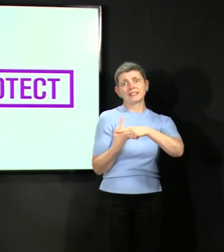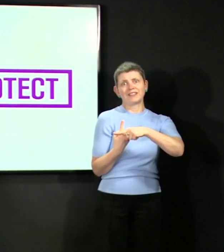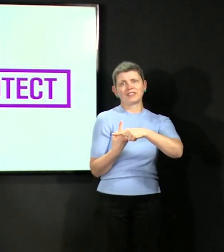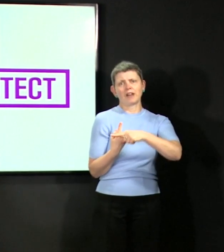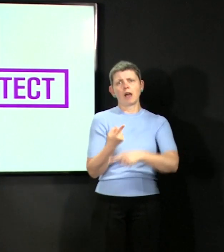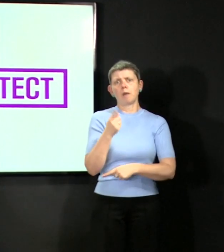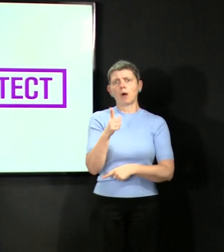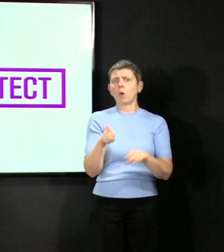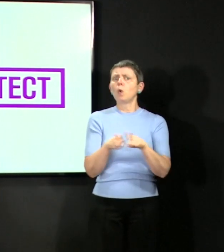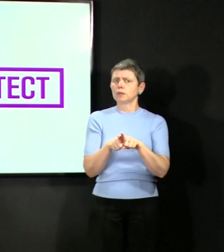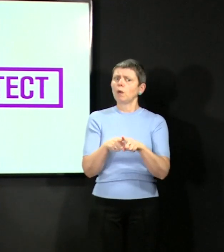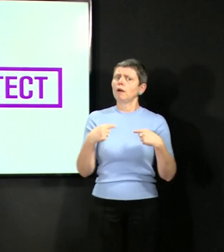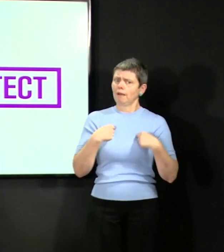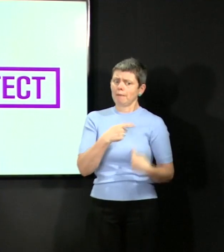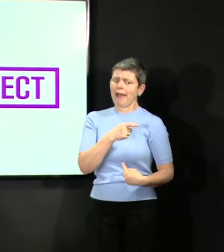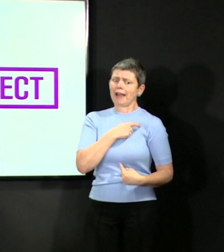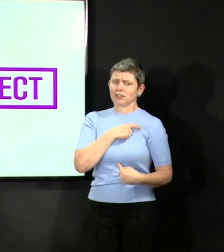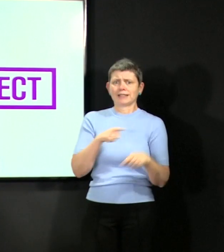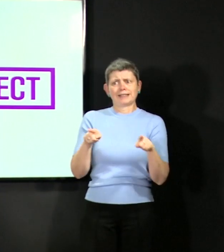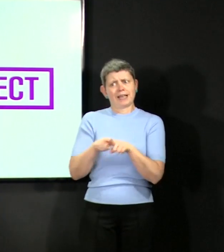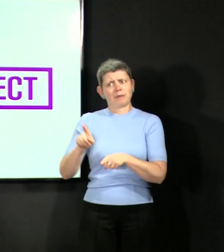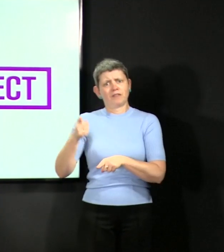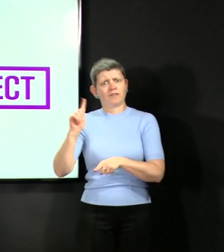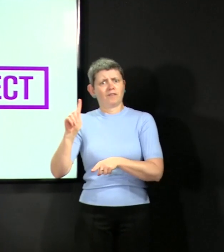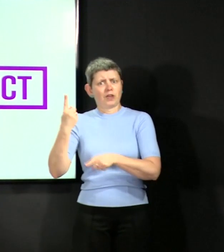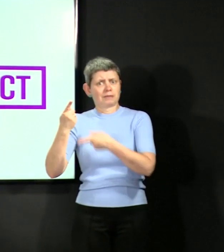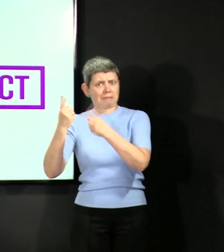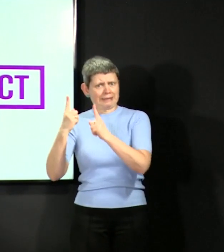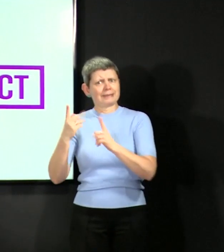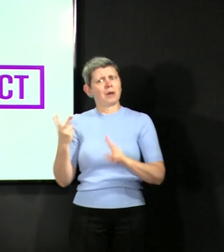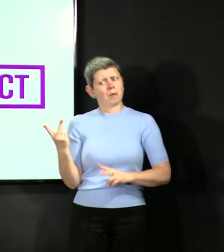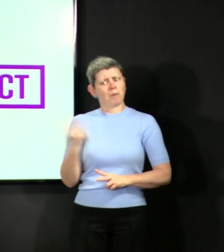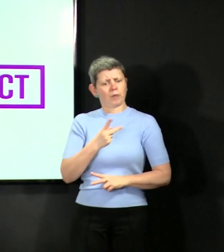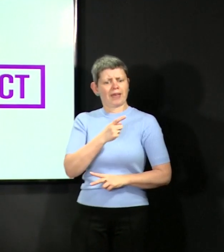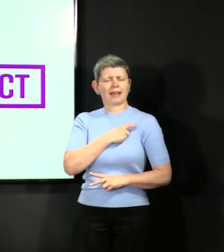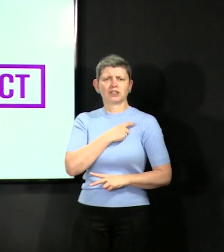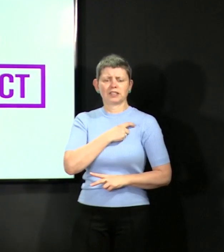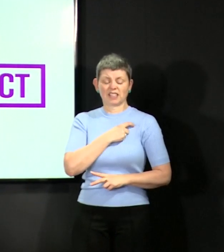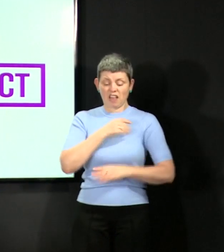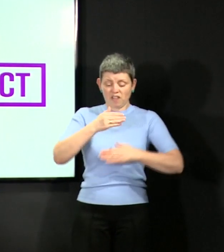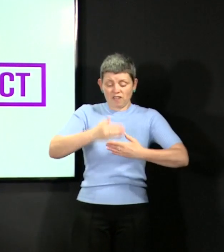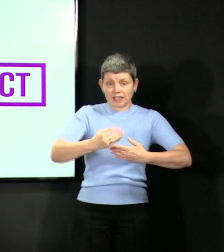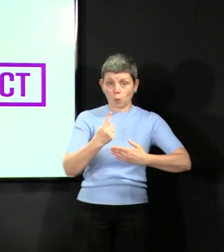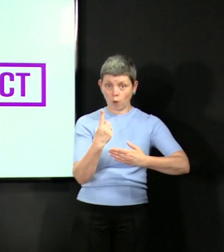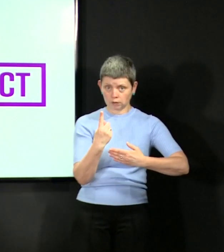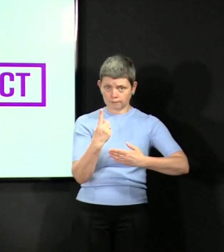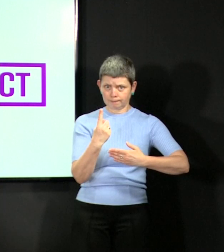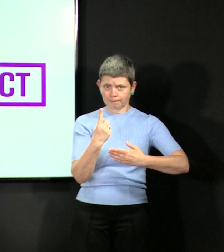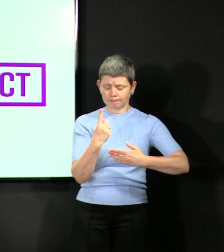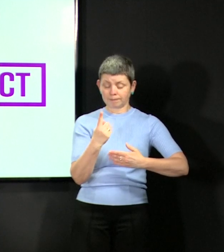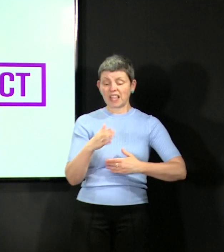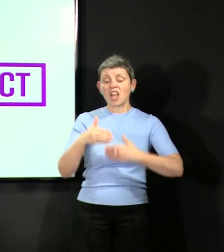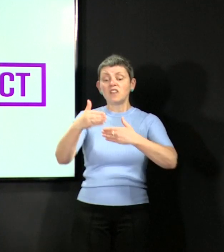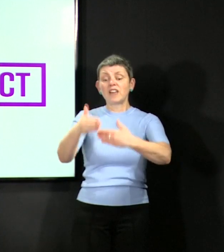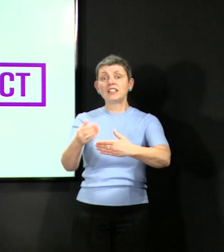making me anxious, just as it's making the First Minister anxious. This is phase one. The timing of phase two is in no